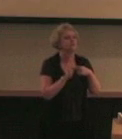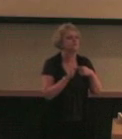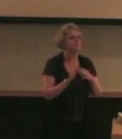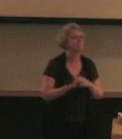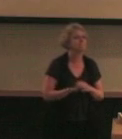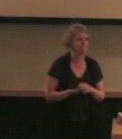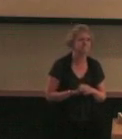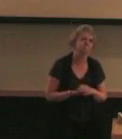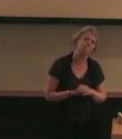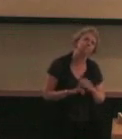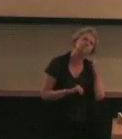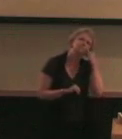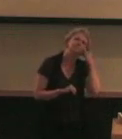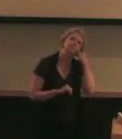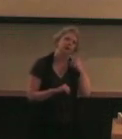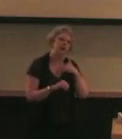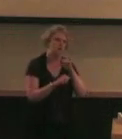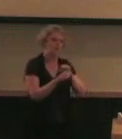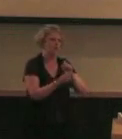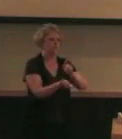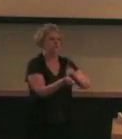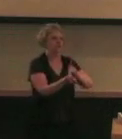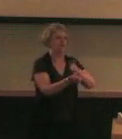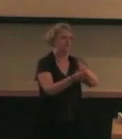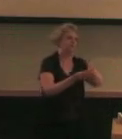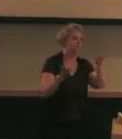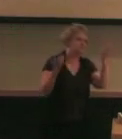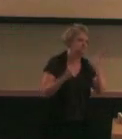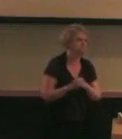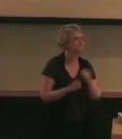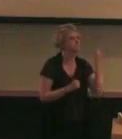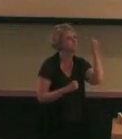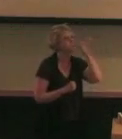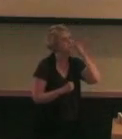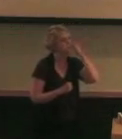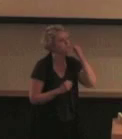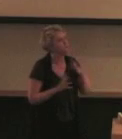all right, so say I work in the psychiatric field, so let's say you